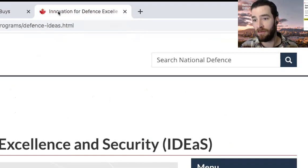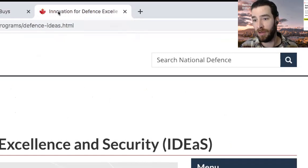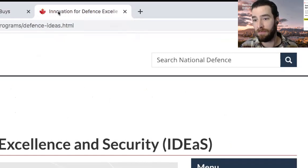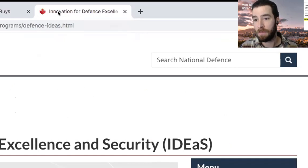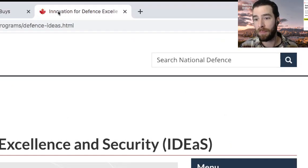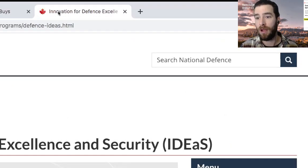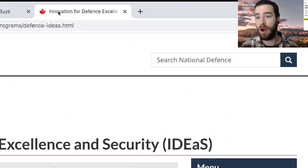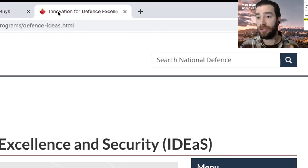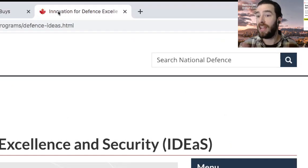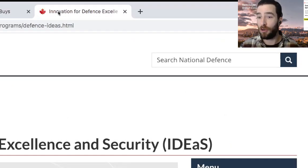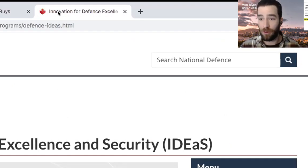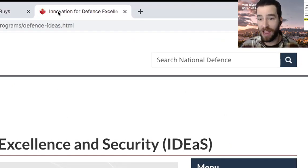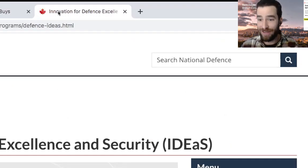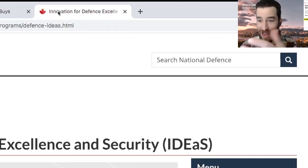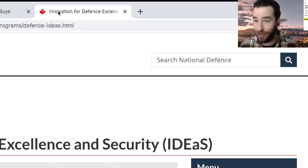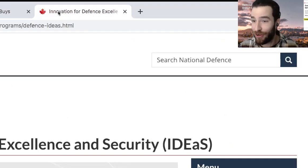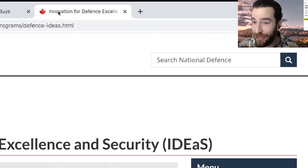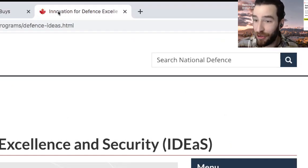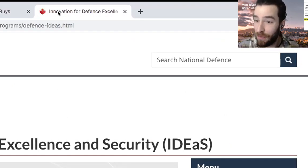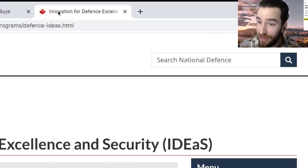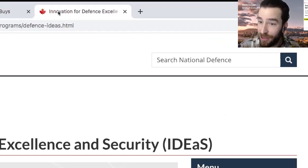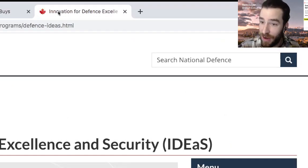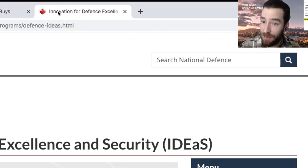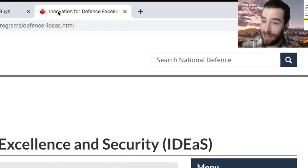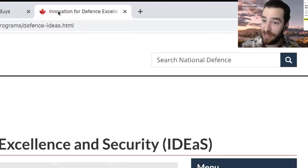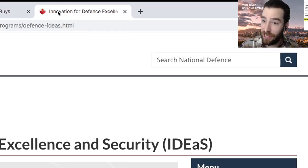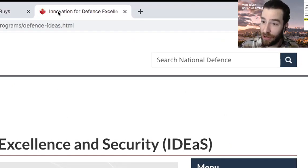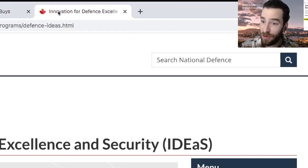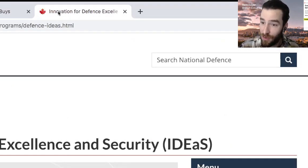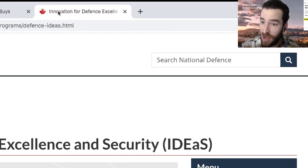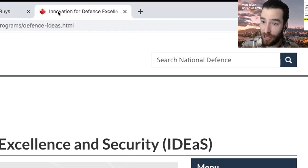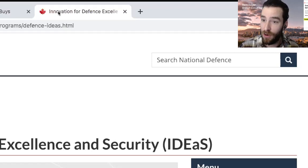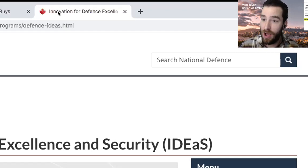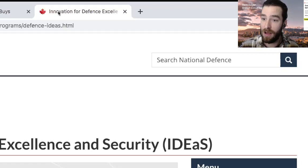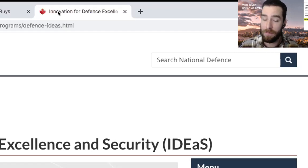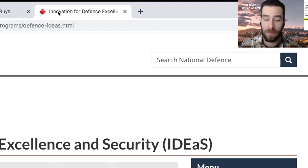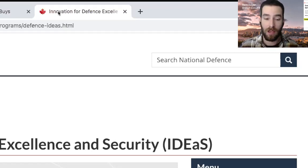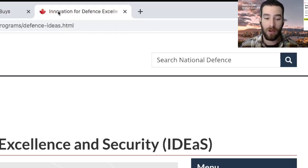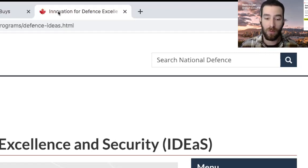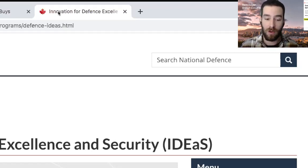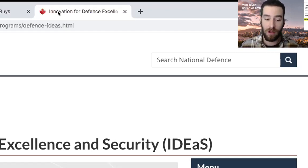federal government. Our tender, and Jody, you might be in this scenario as well.